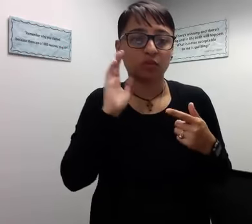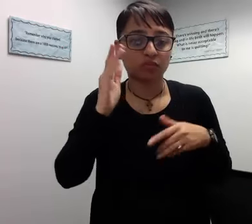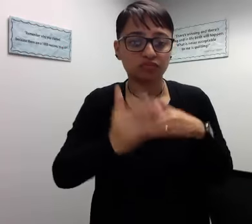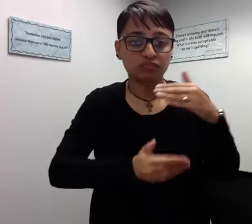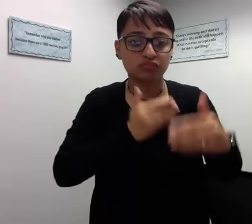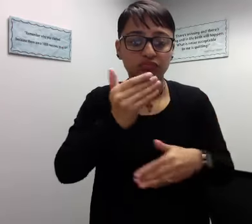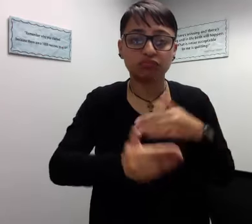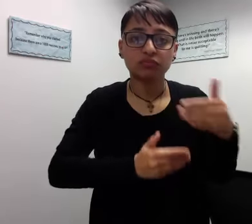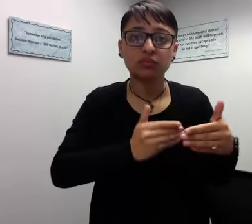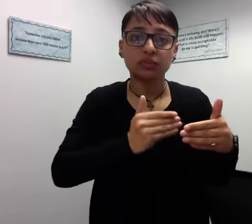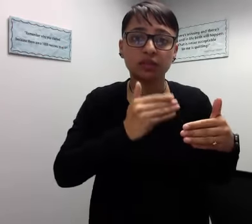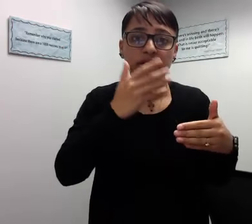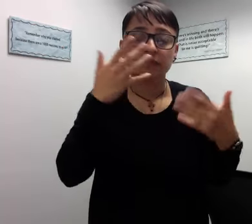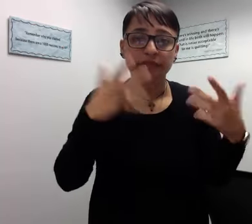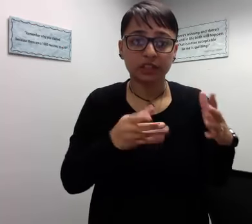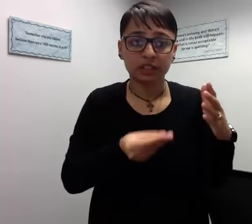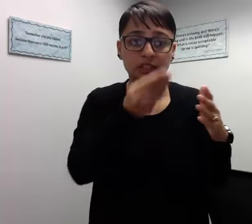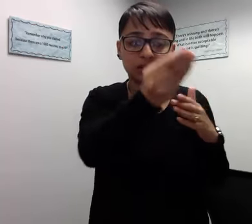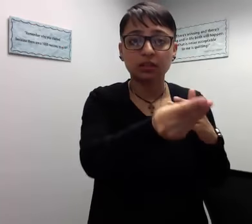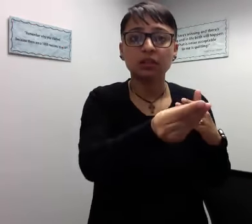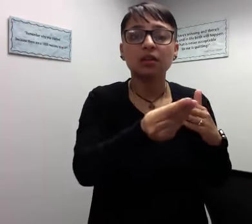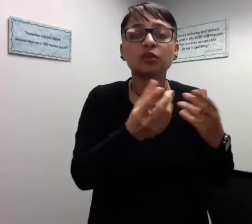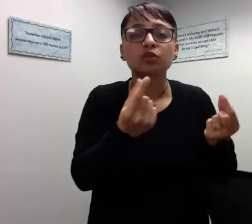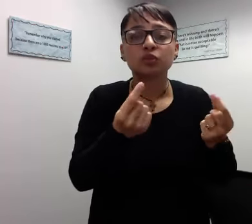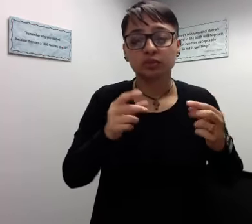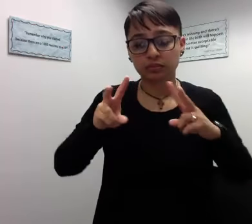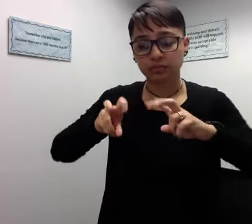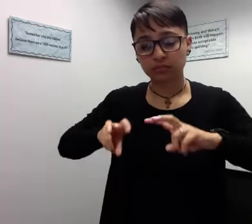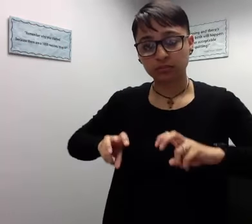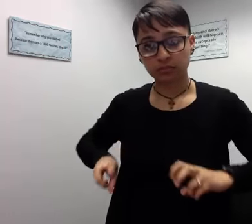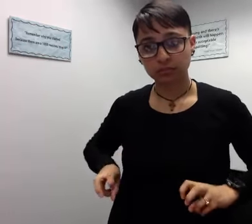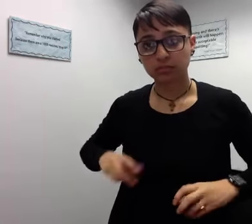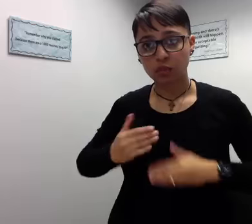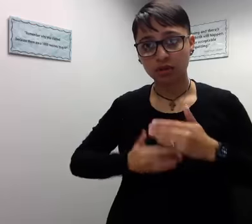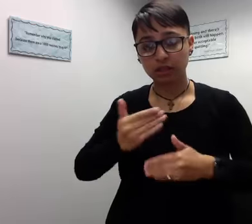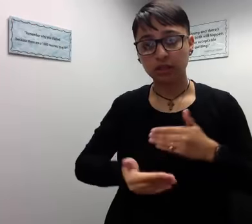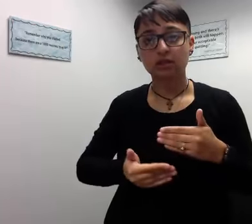what happens is there's an evaluation process, and your child will